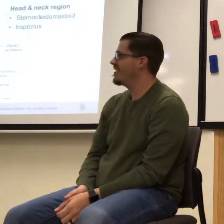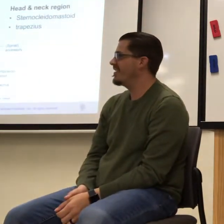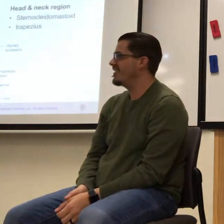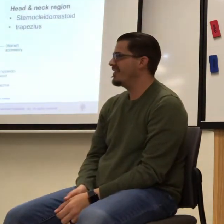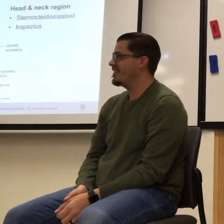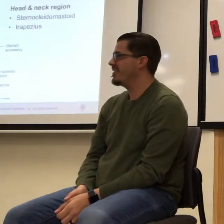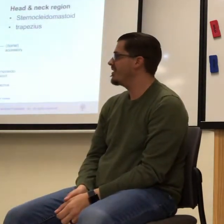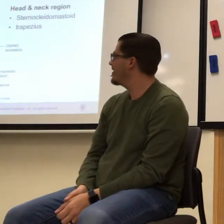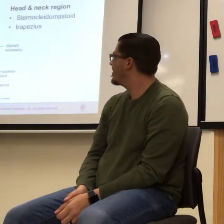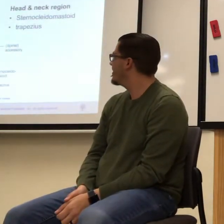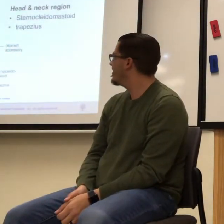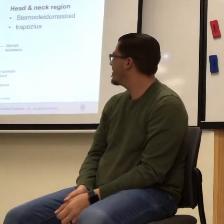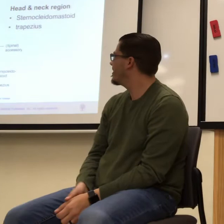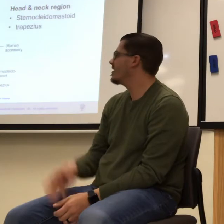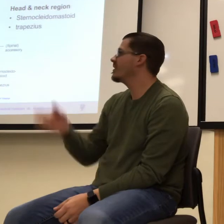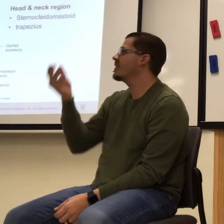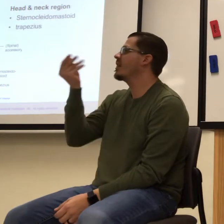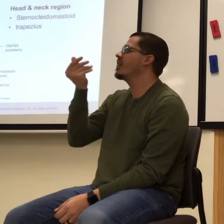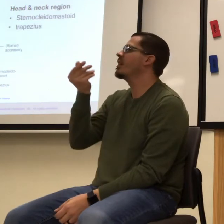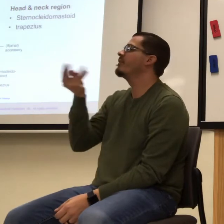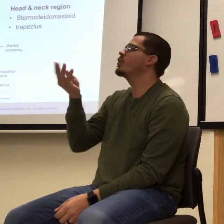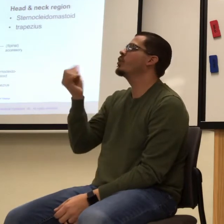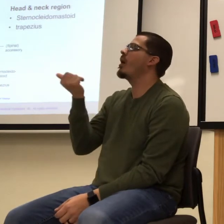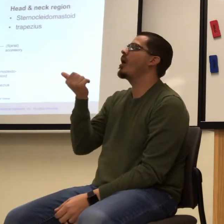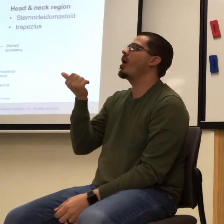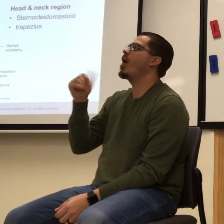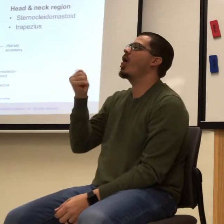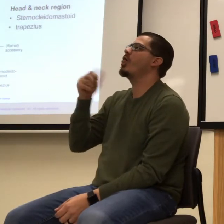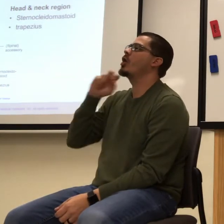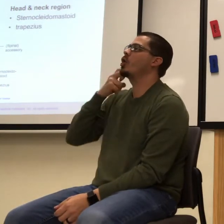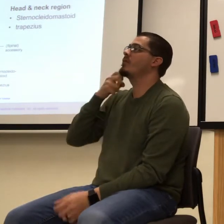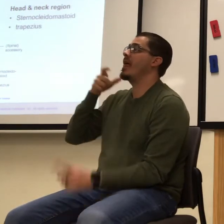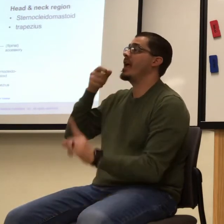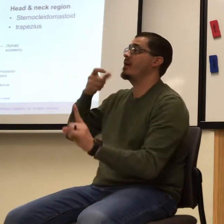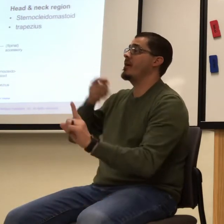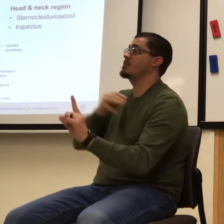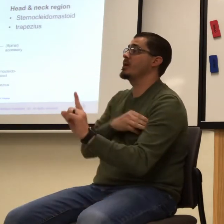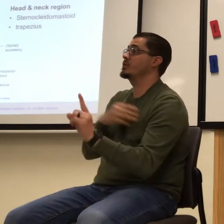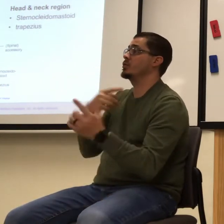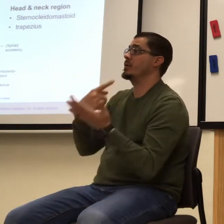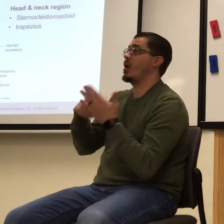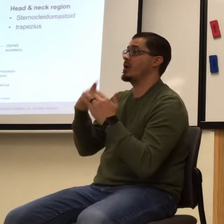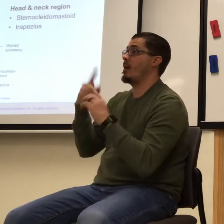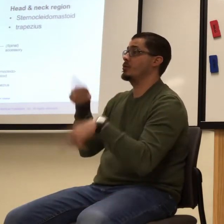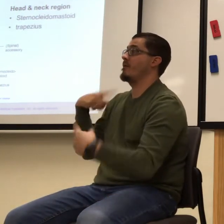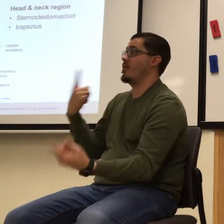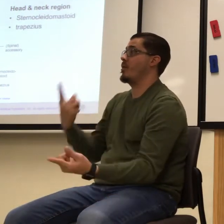There's a couple of other nerves that innervate muscles that we've been talking about.